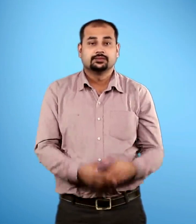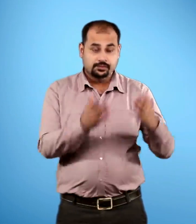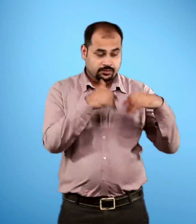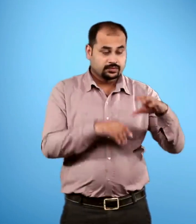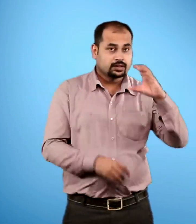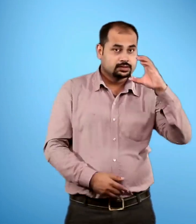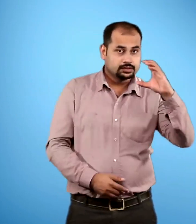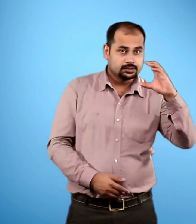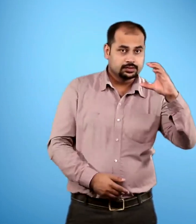C.